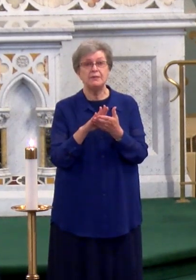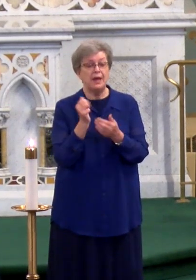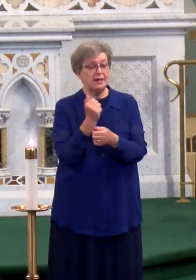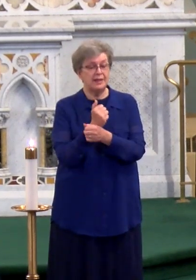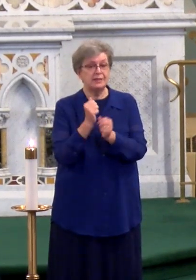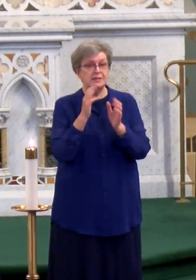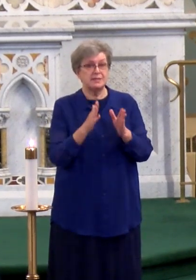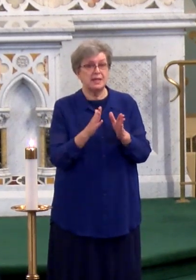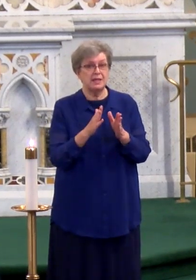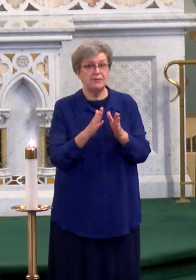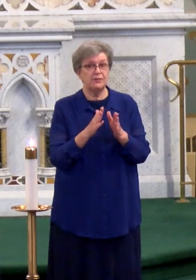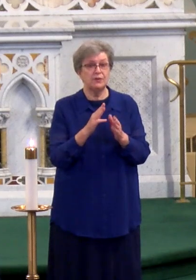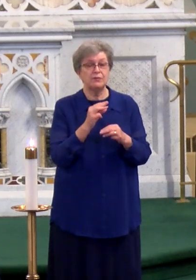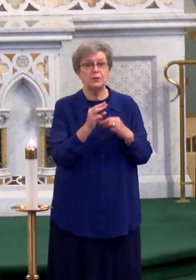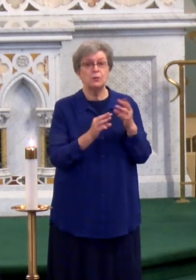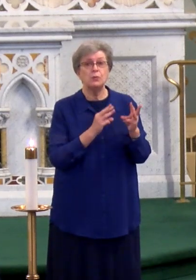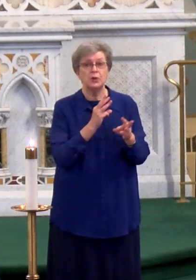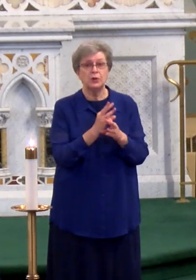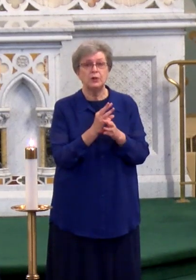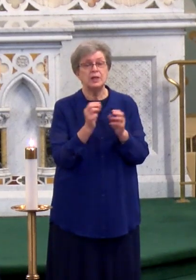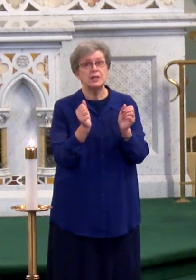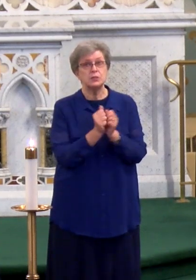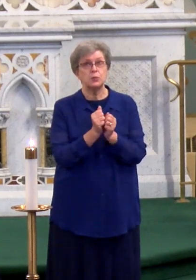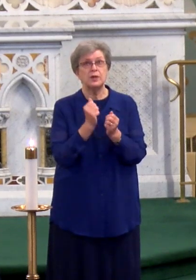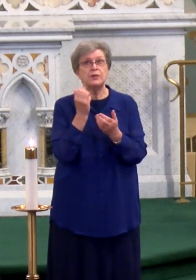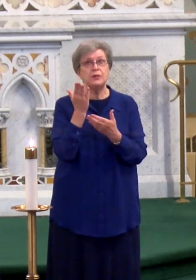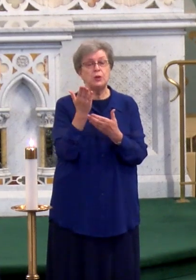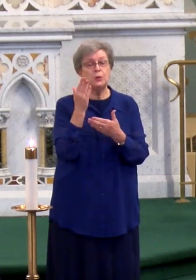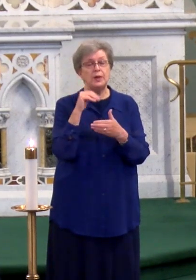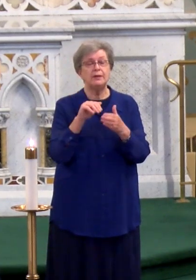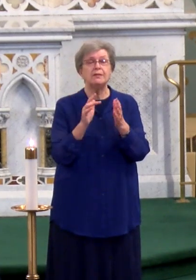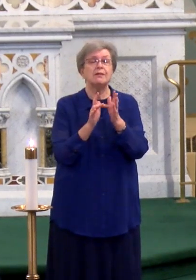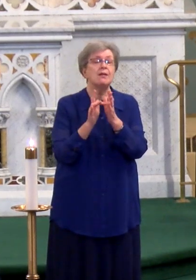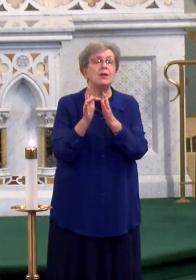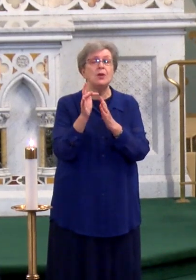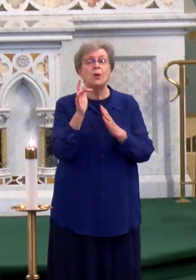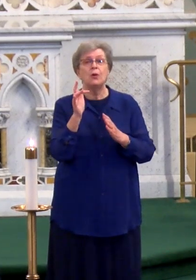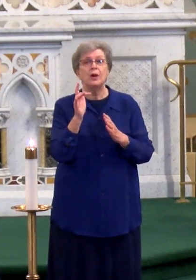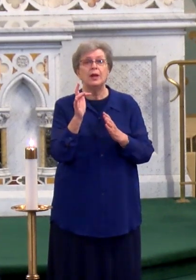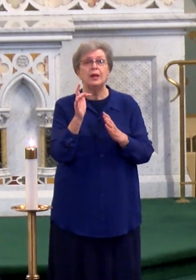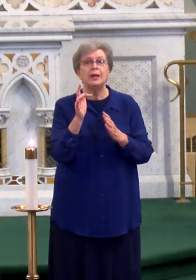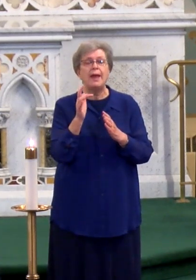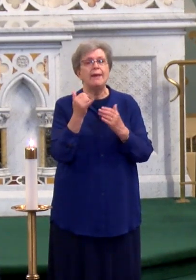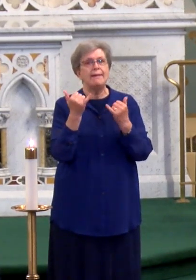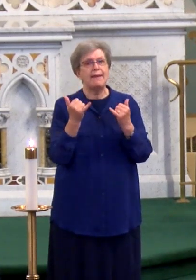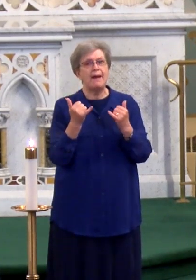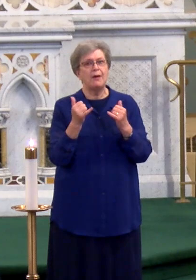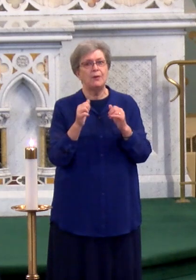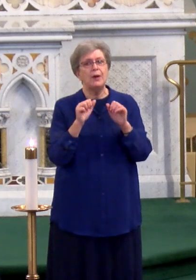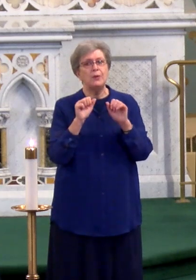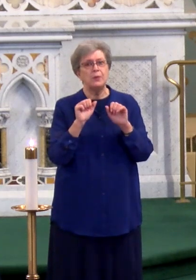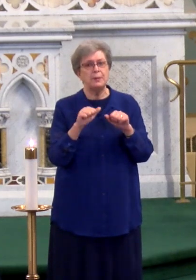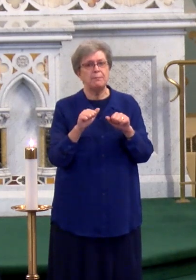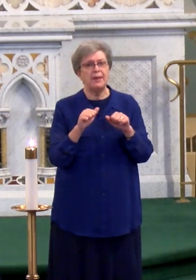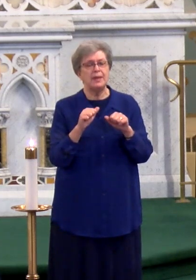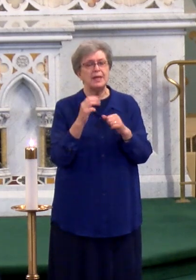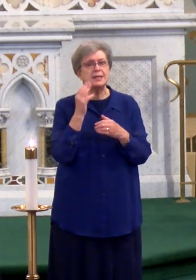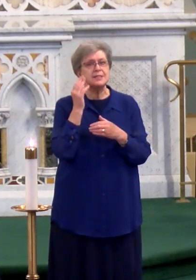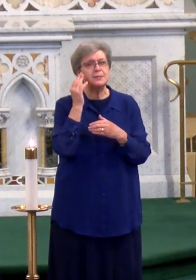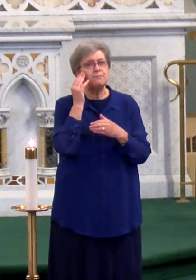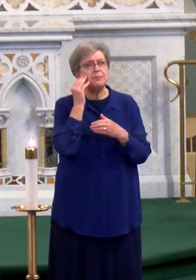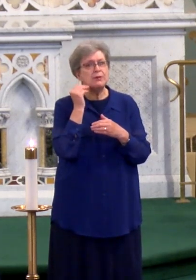human race is with you in your glory may experience, as he